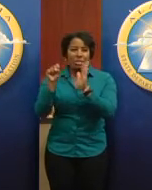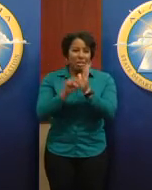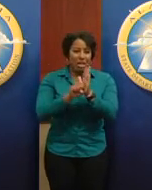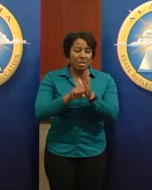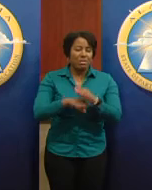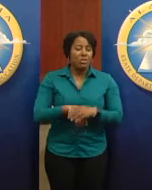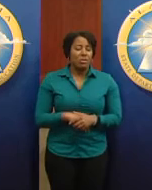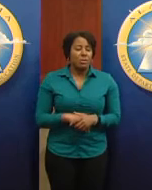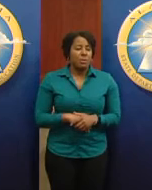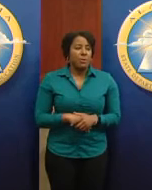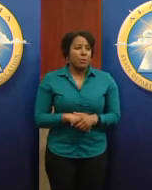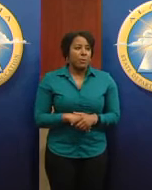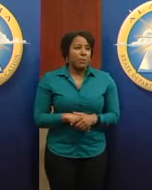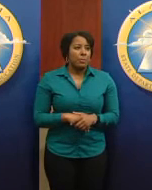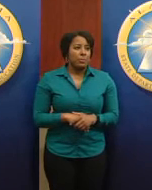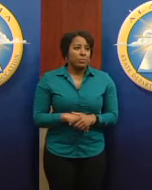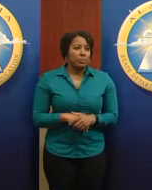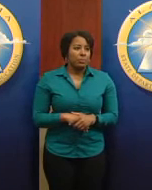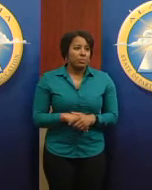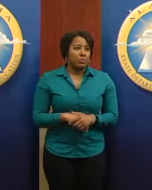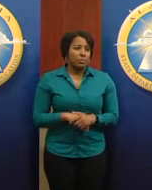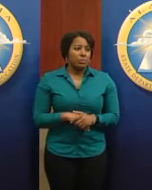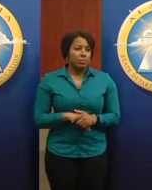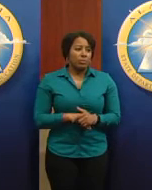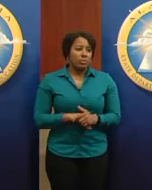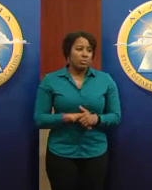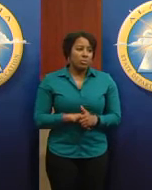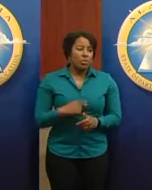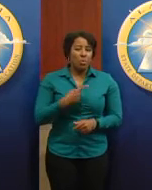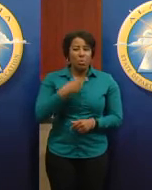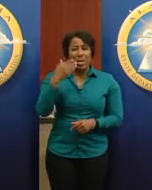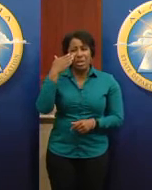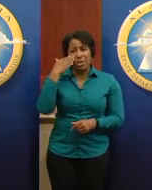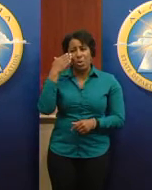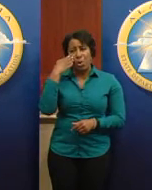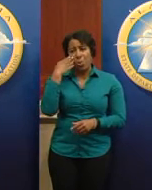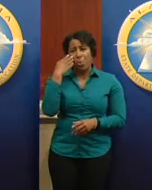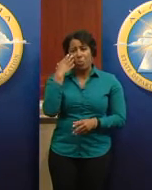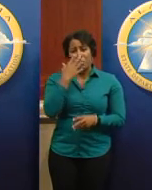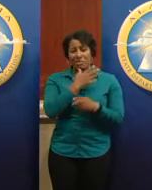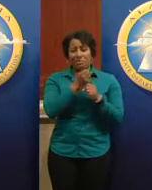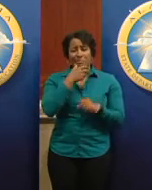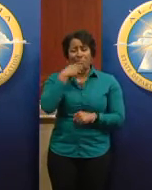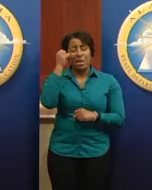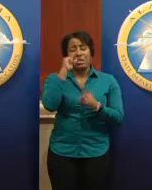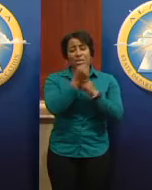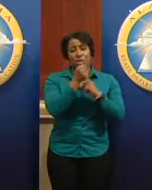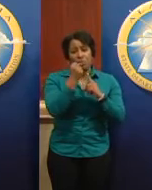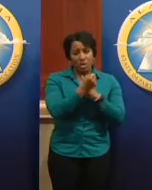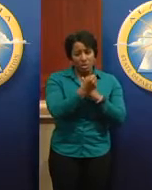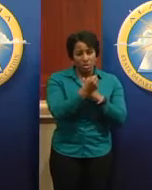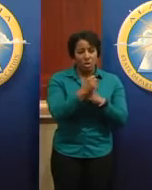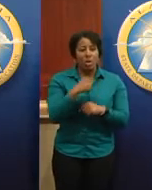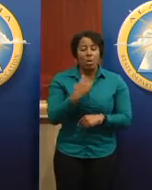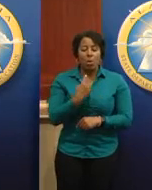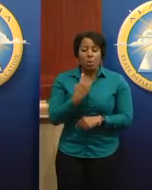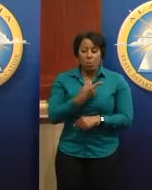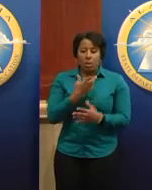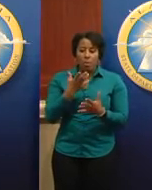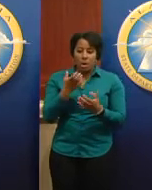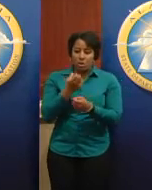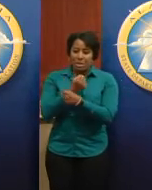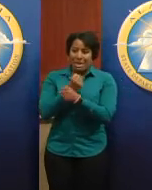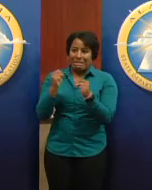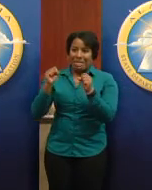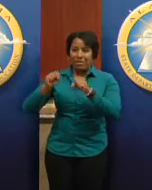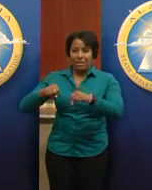The idea, we know what's the safest situation, and we know we've got to get as safe as possible, but we're not going to be